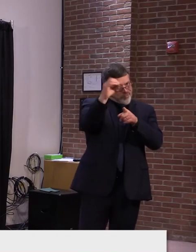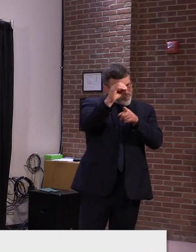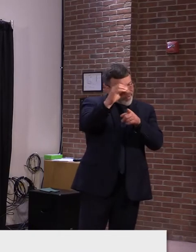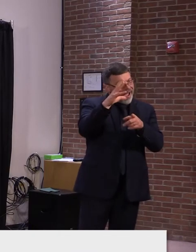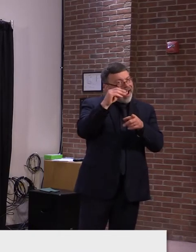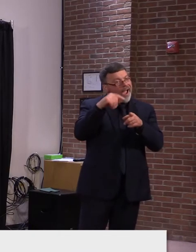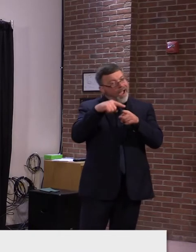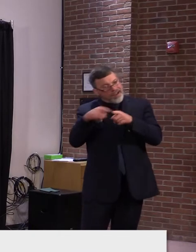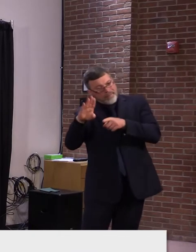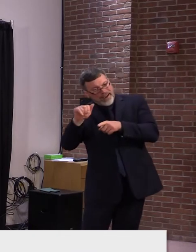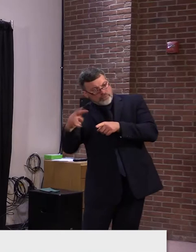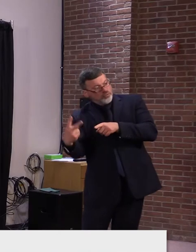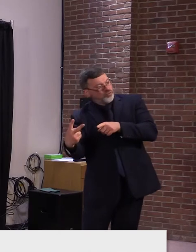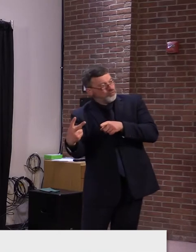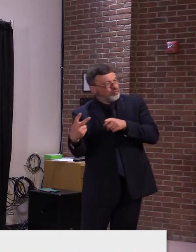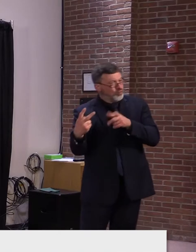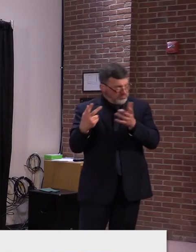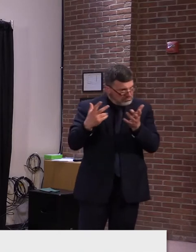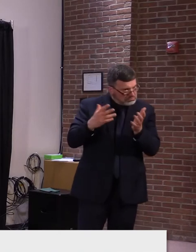Yeah.